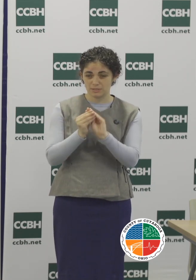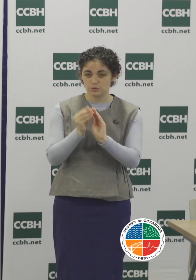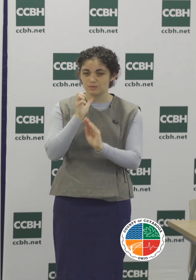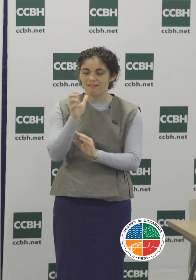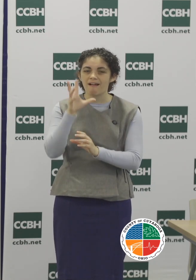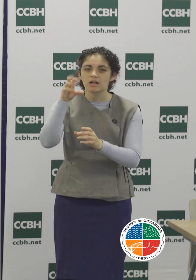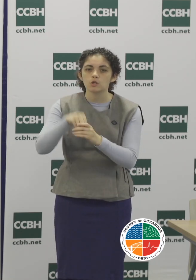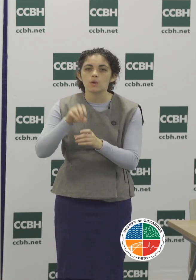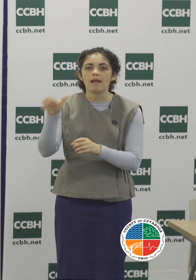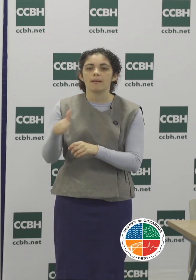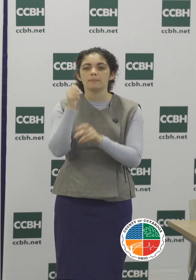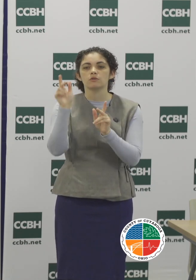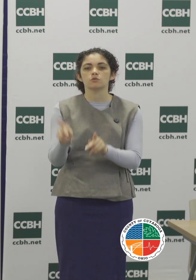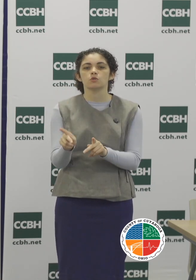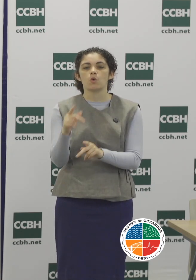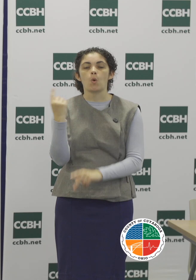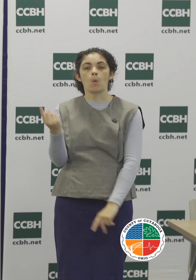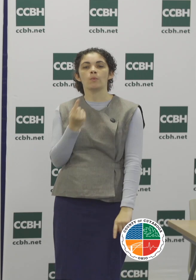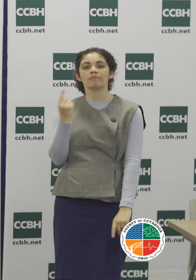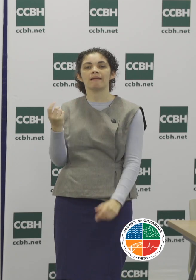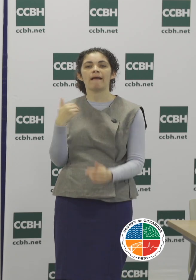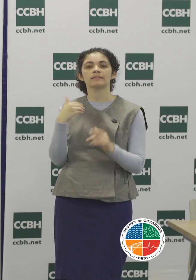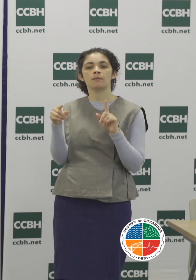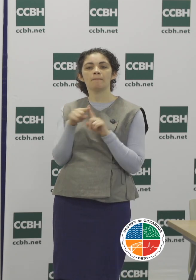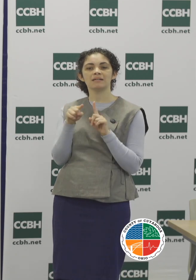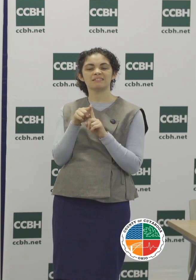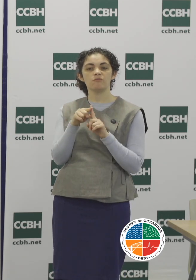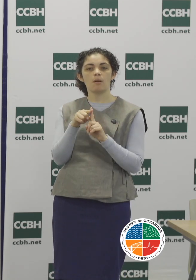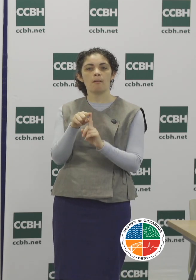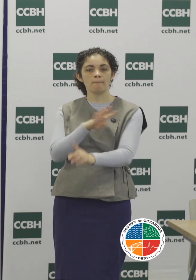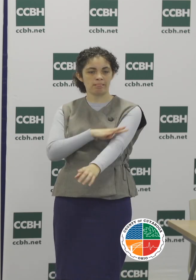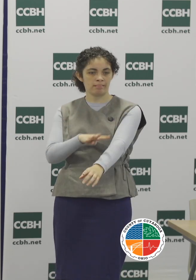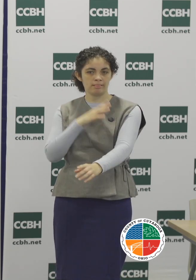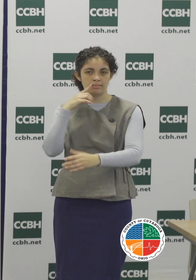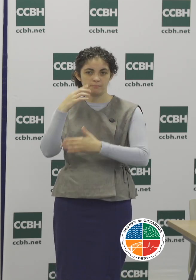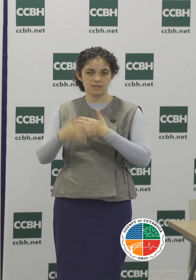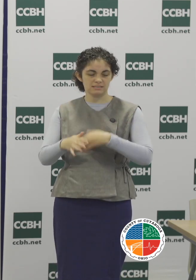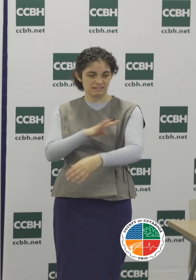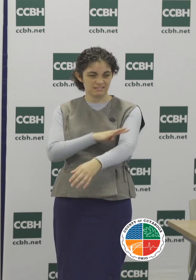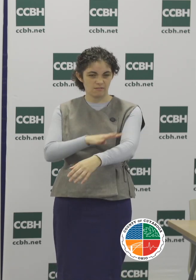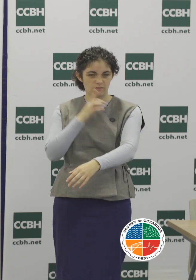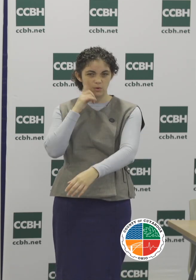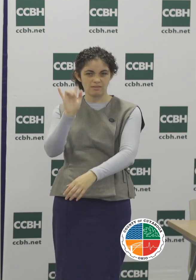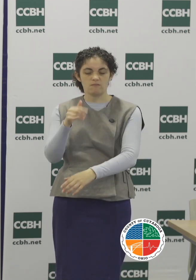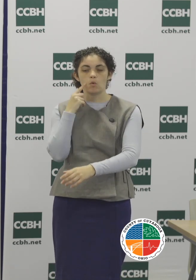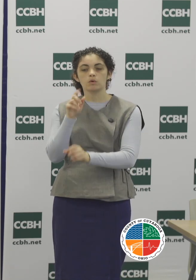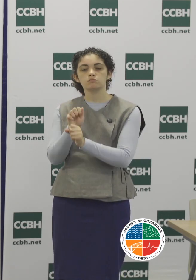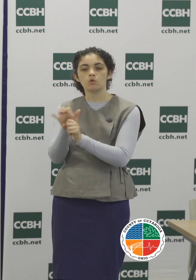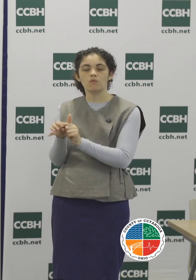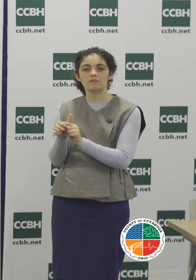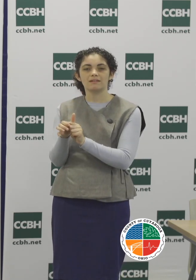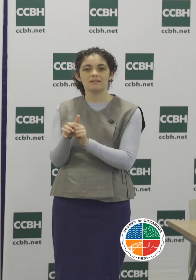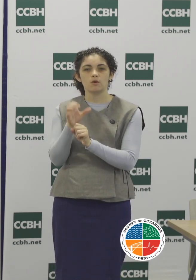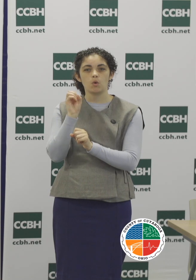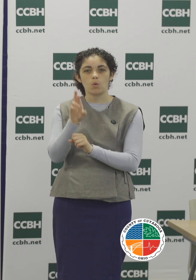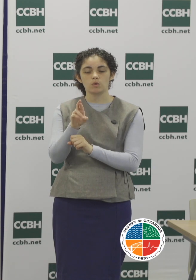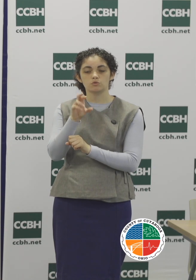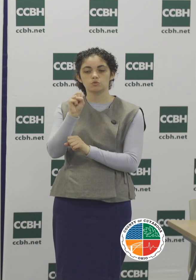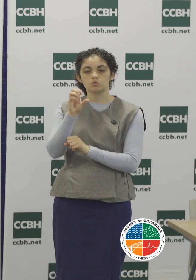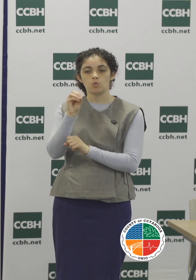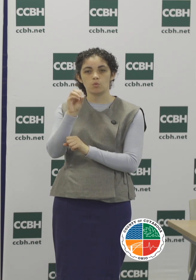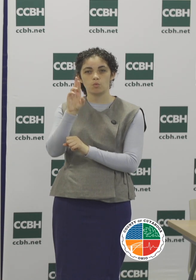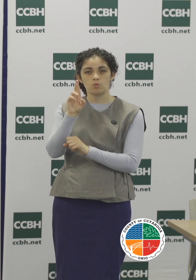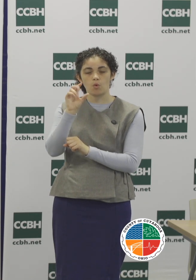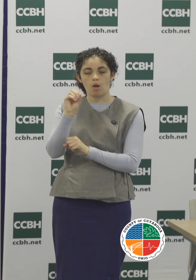not include anybody who only has a positive blood test for antibody to COVID-19 or serology.